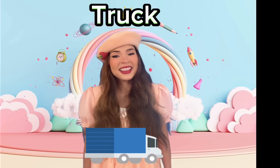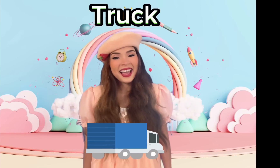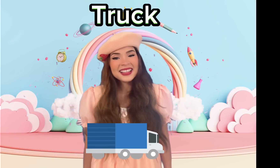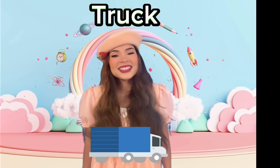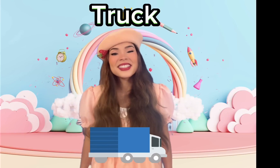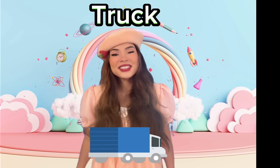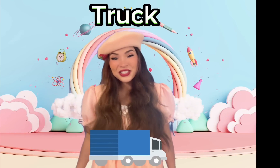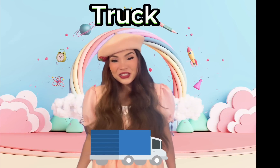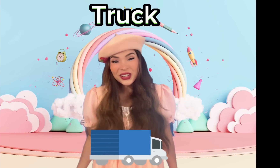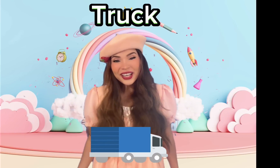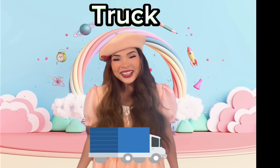That's a truck.